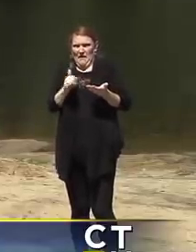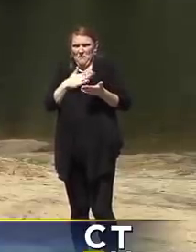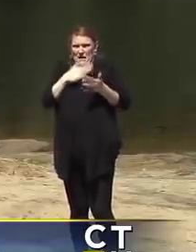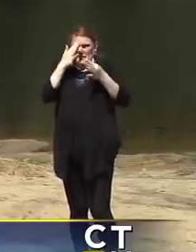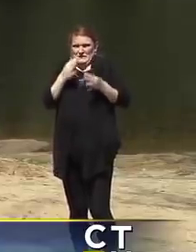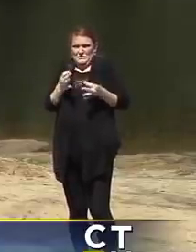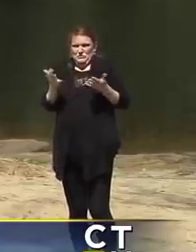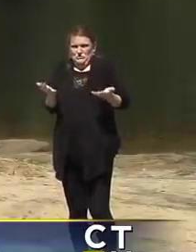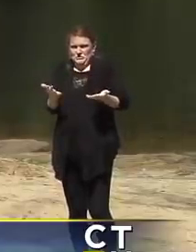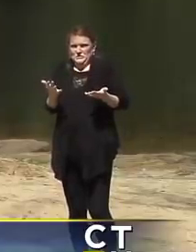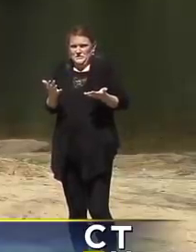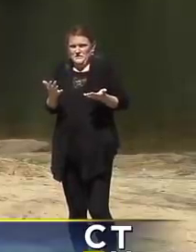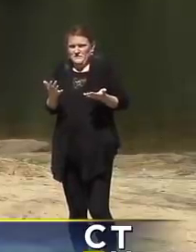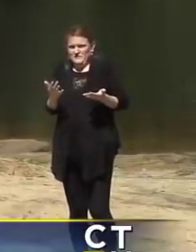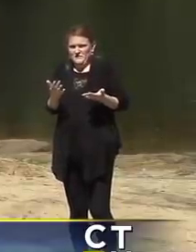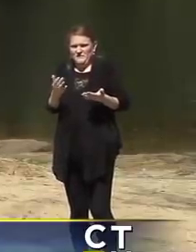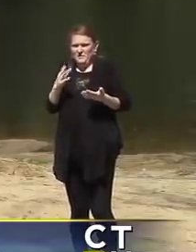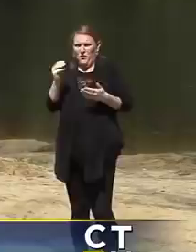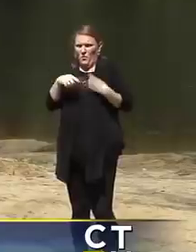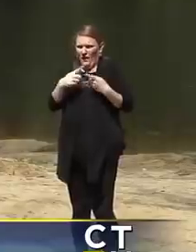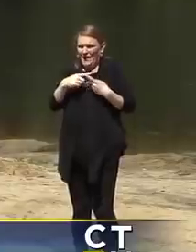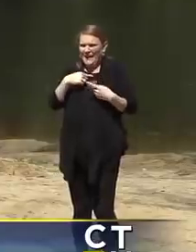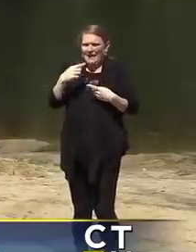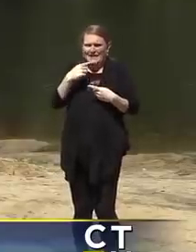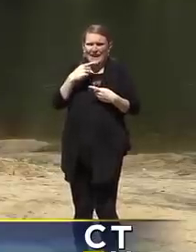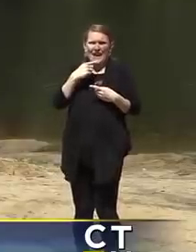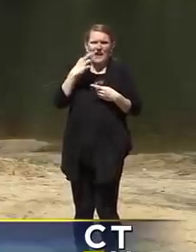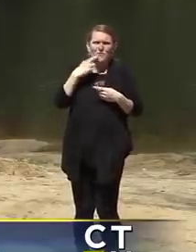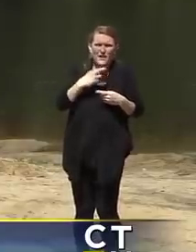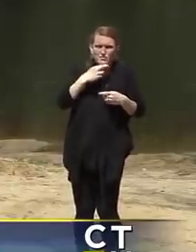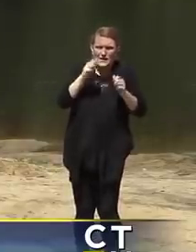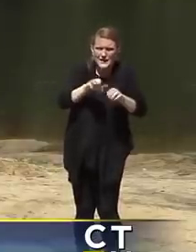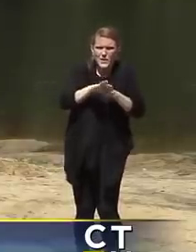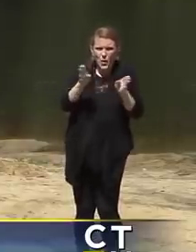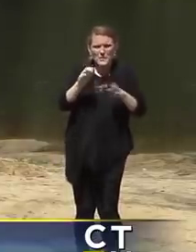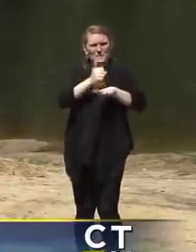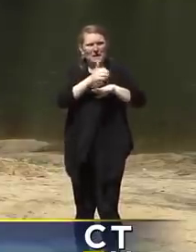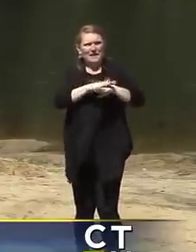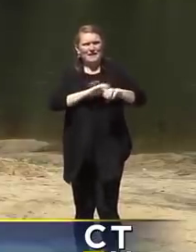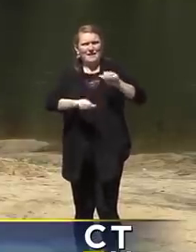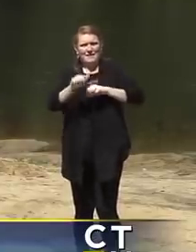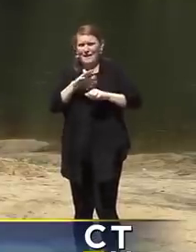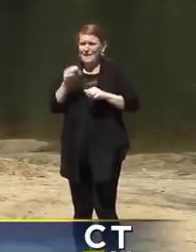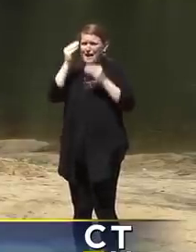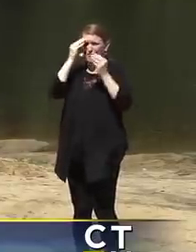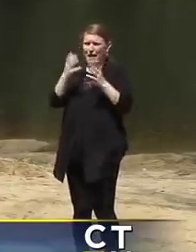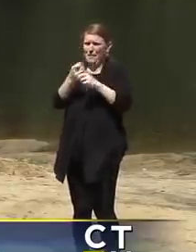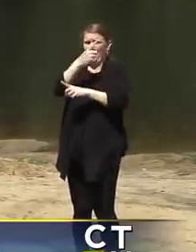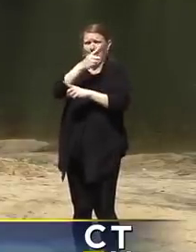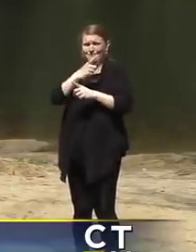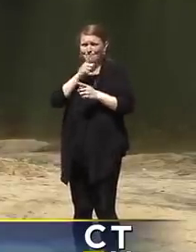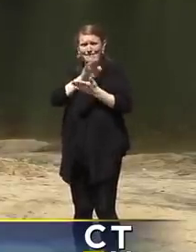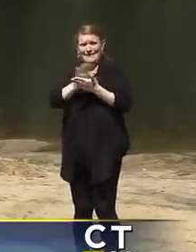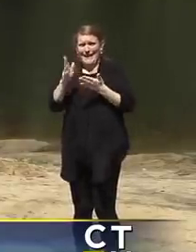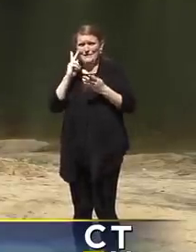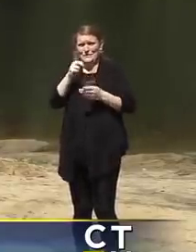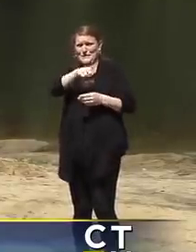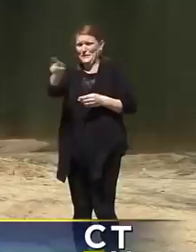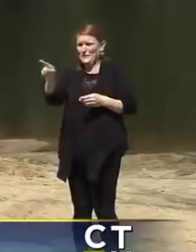way, it's really nice to see you all. I've been sick of these virtual press conferences. I'm glad we can do it in person, and it's better to do it outside when we do it in